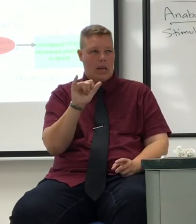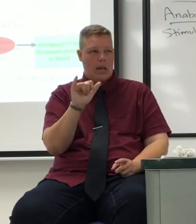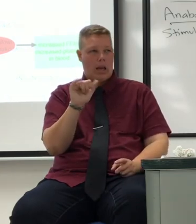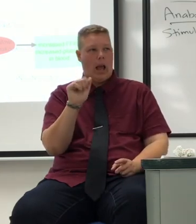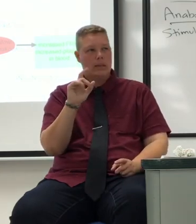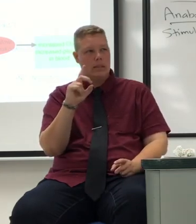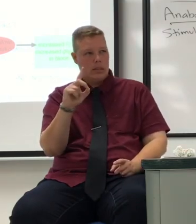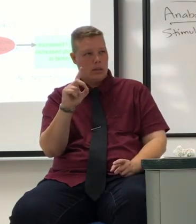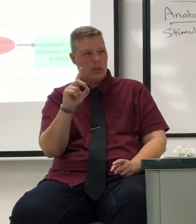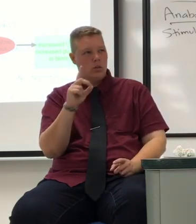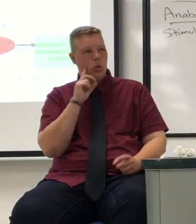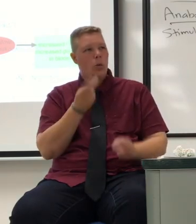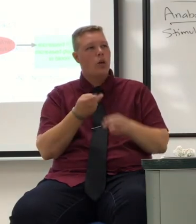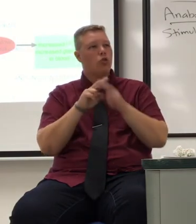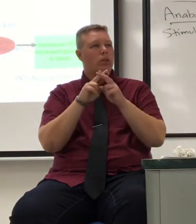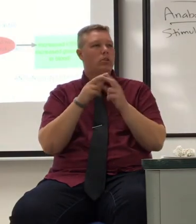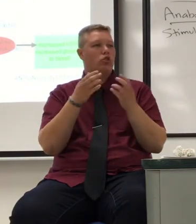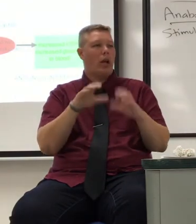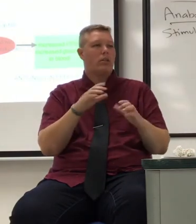Increase